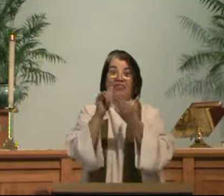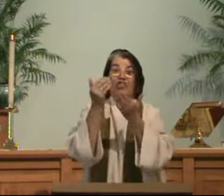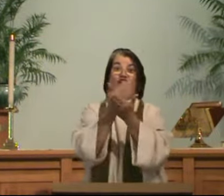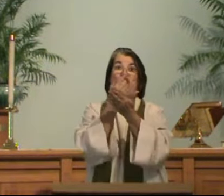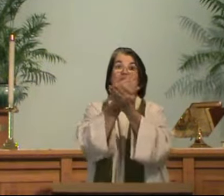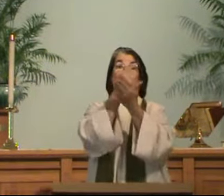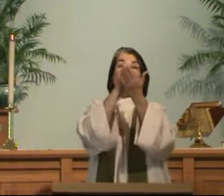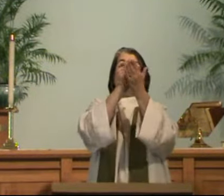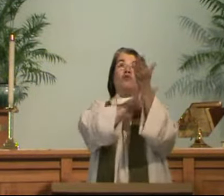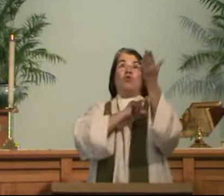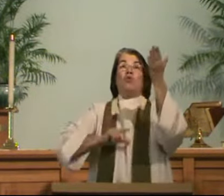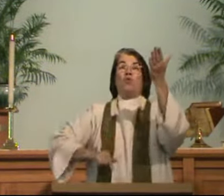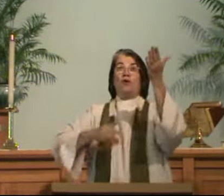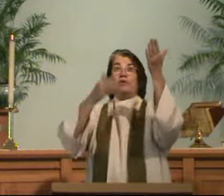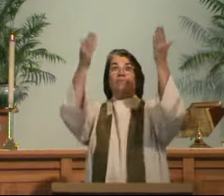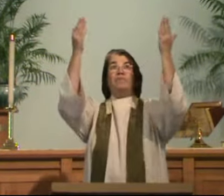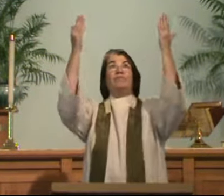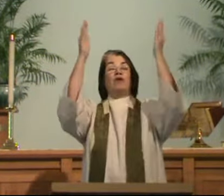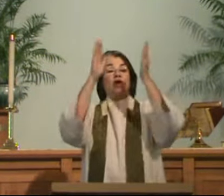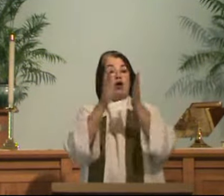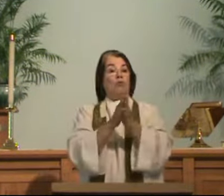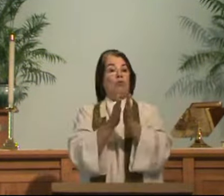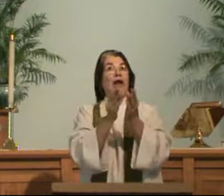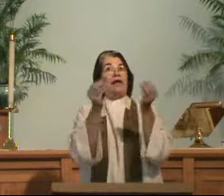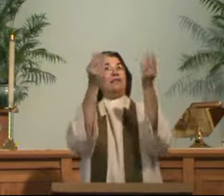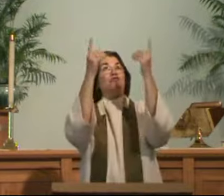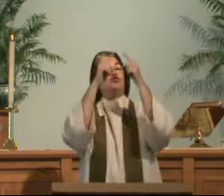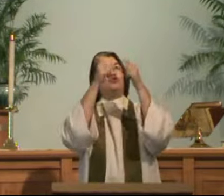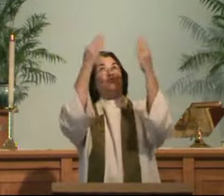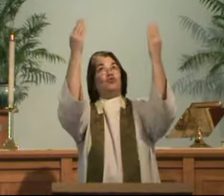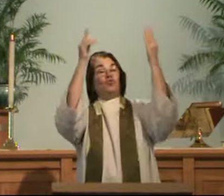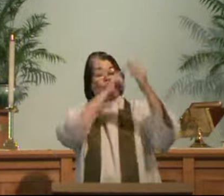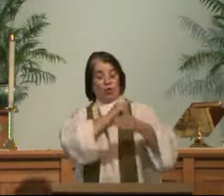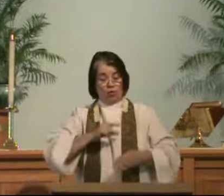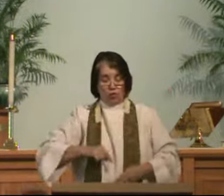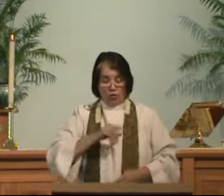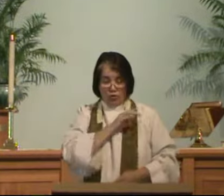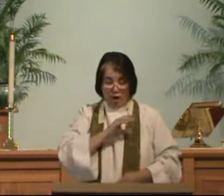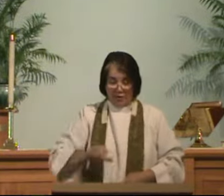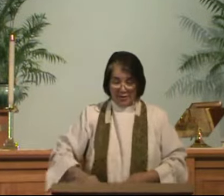The Gospel of the Lord. Praise to you, Lord Christ.